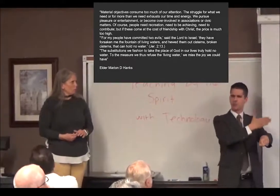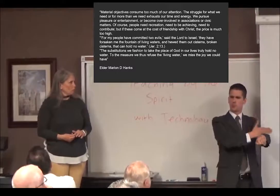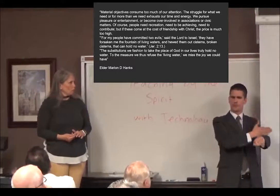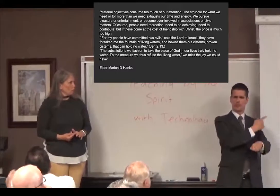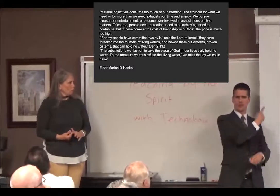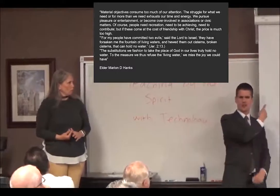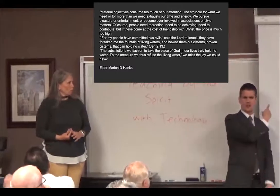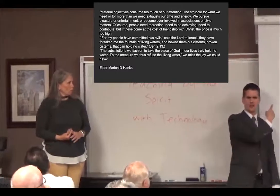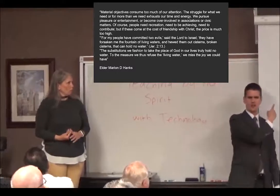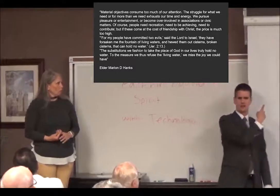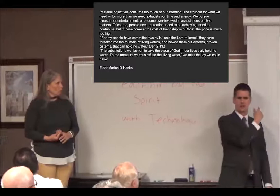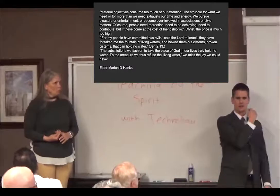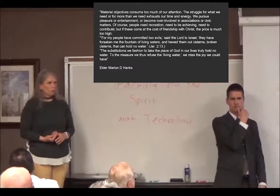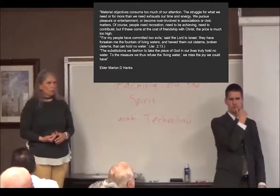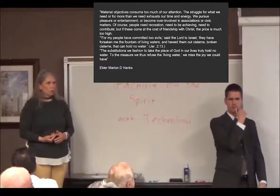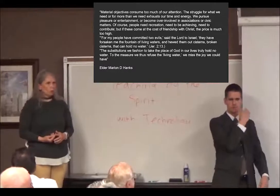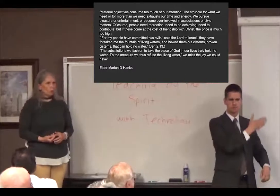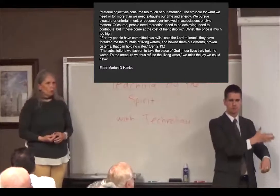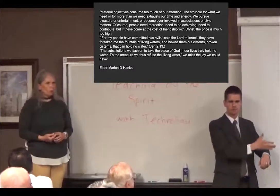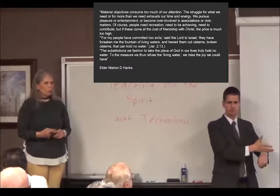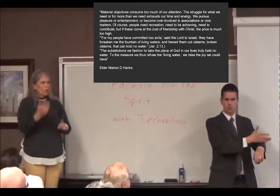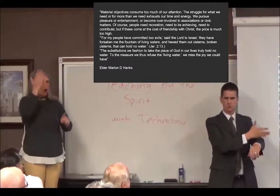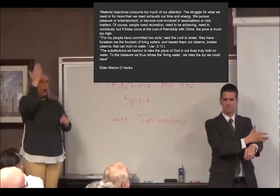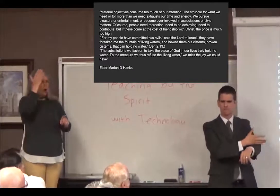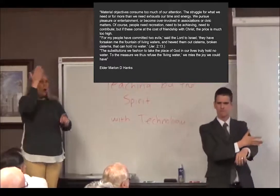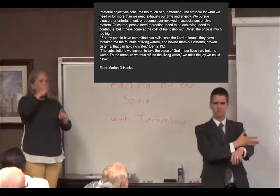How can I improve this slide?